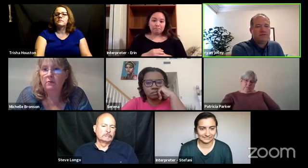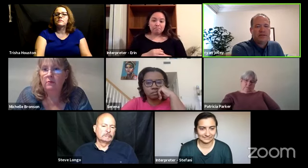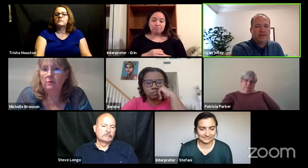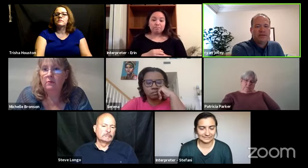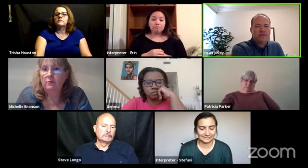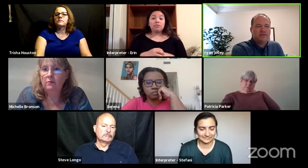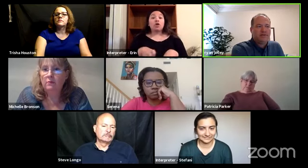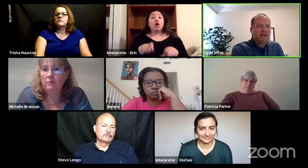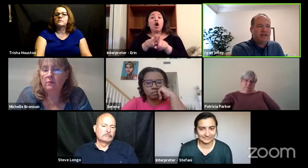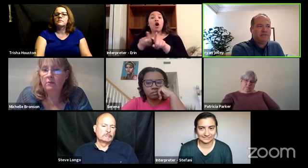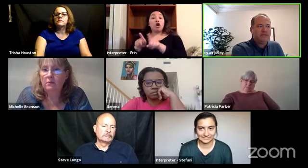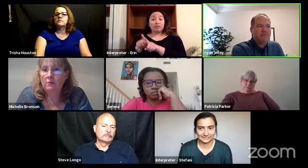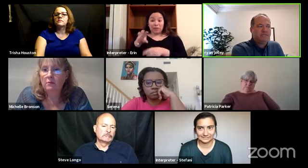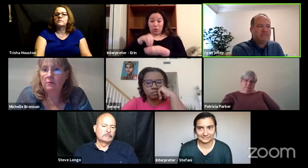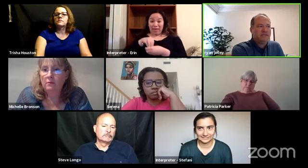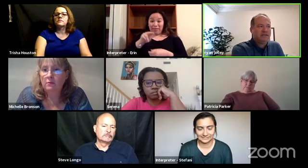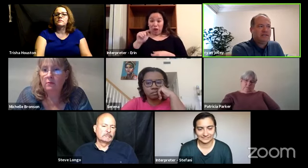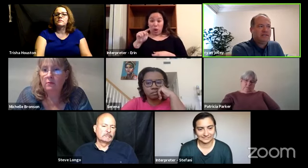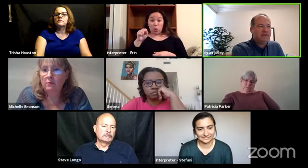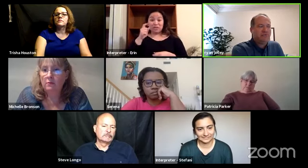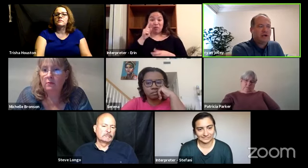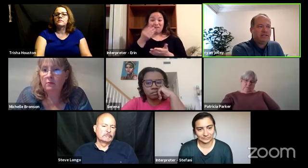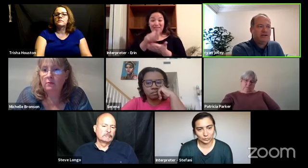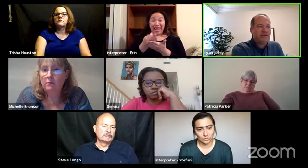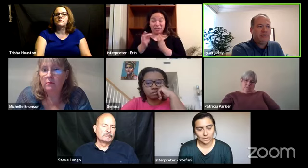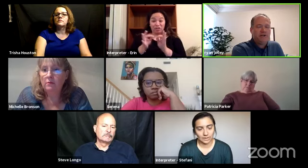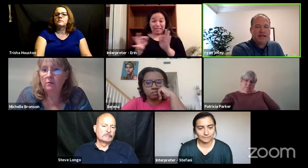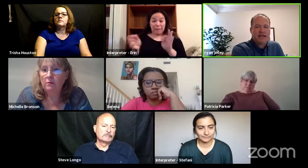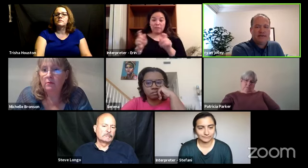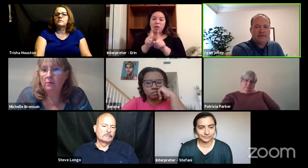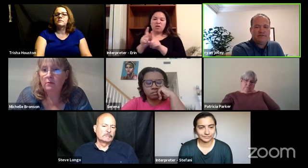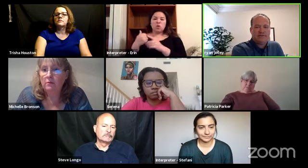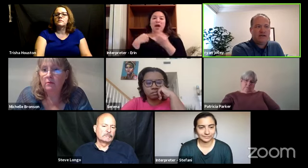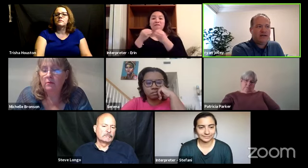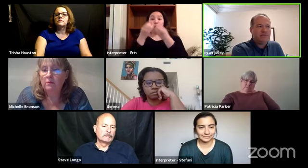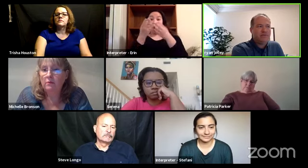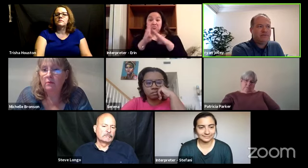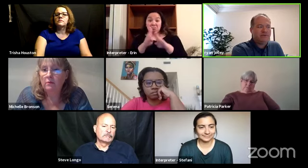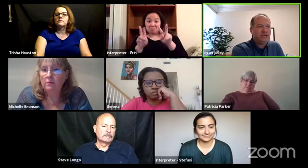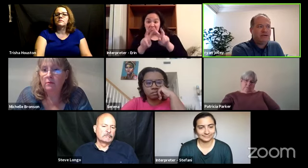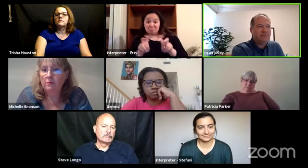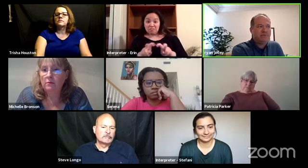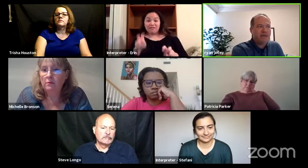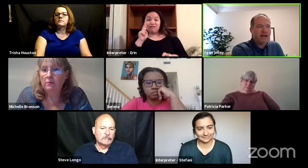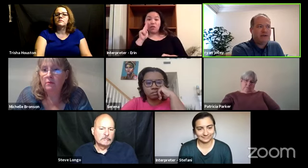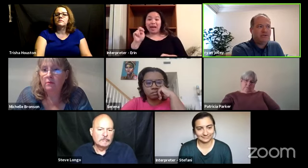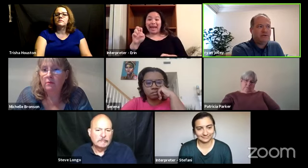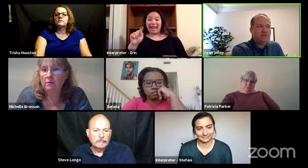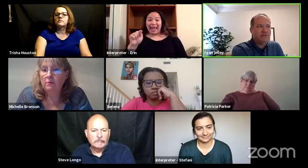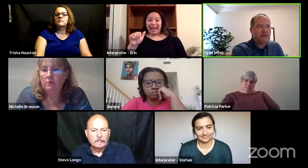Also within the notes of the financial statements is a breakdown of your net assets. We have 2 different types of categories.